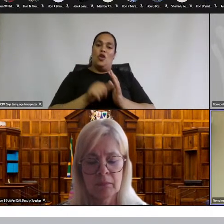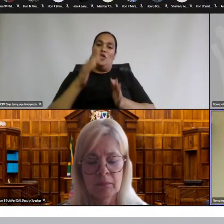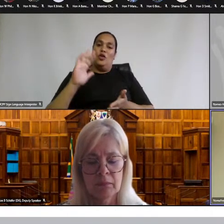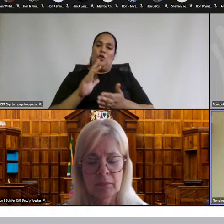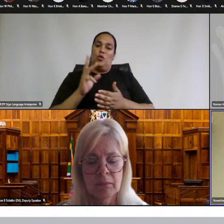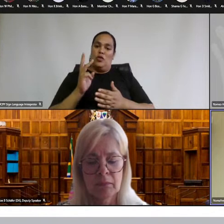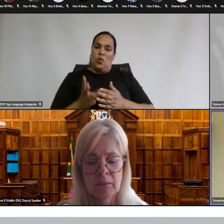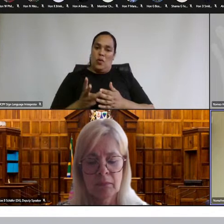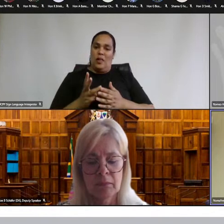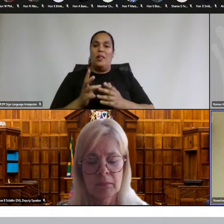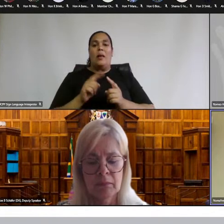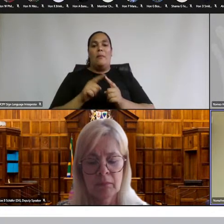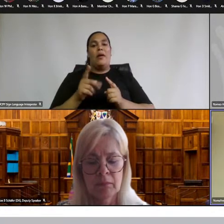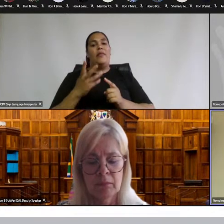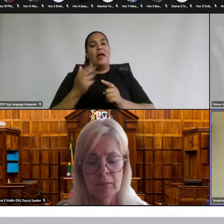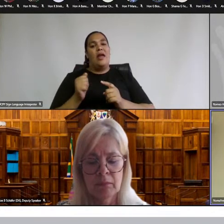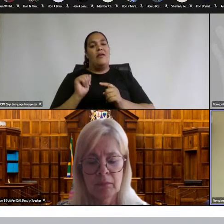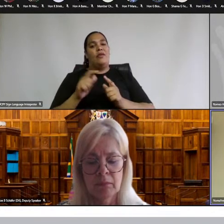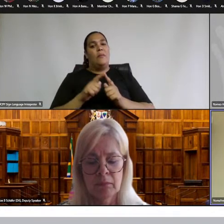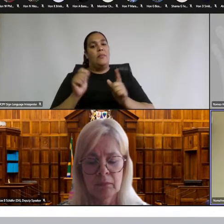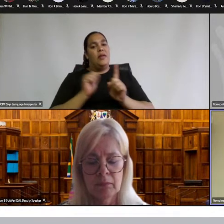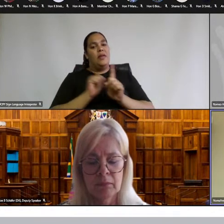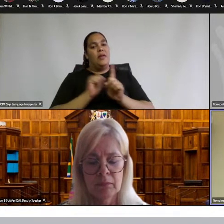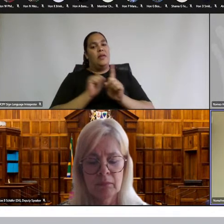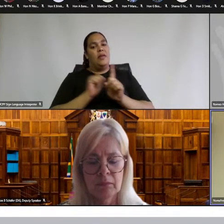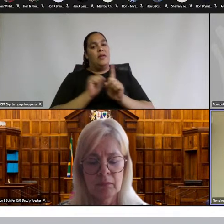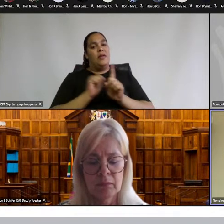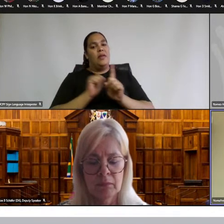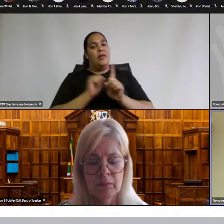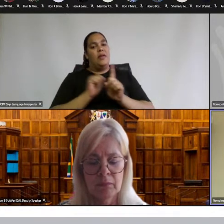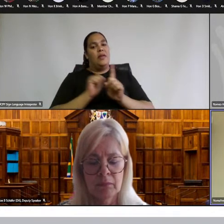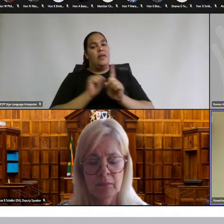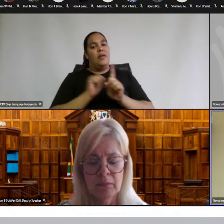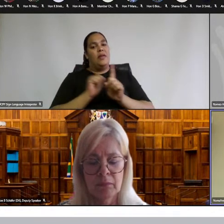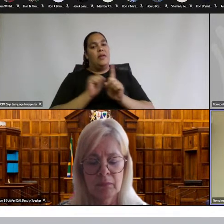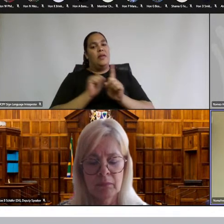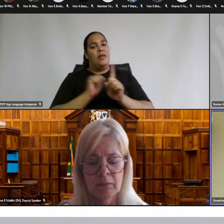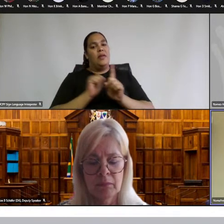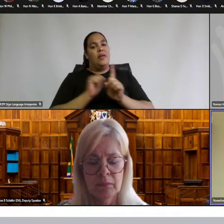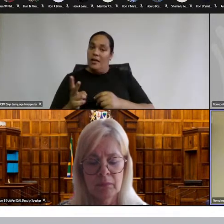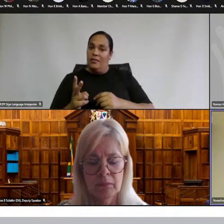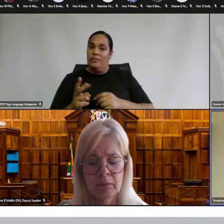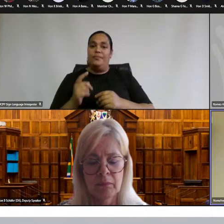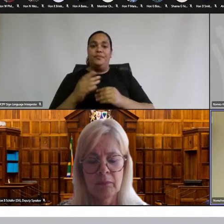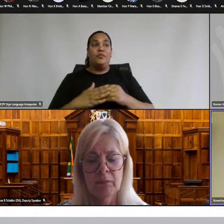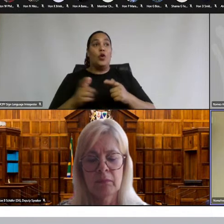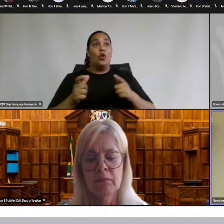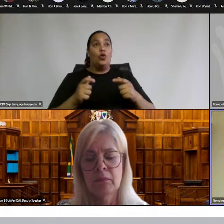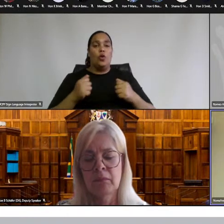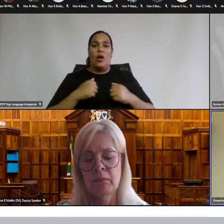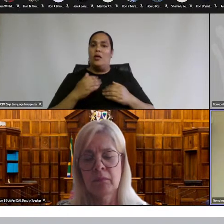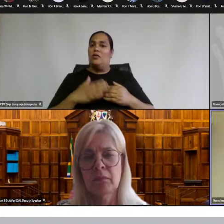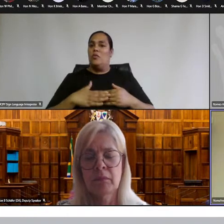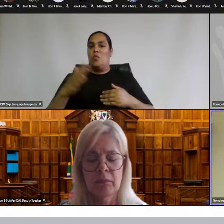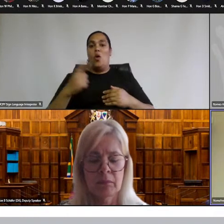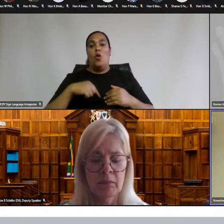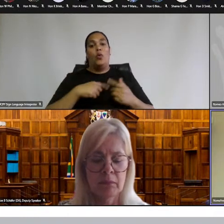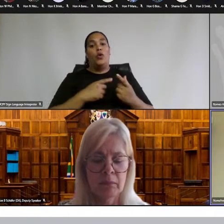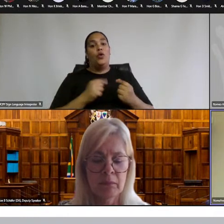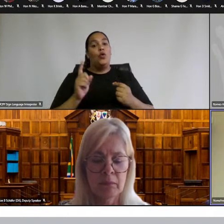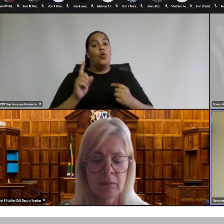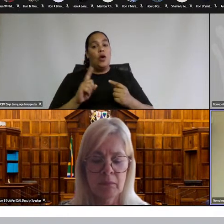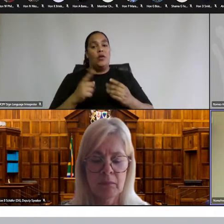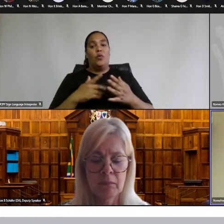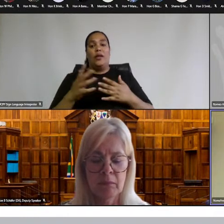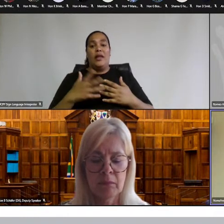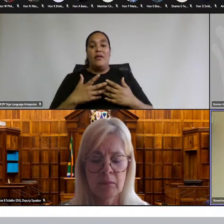already reduced, it will have a huge impact on some of these. Again, it's beyond our control. What we do is about whatever